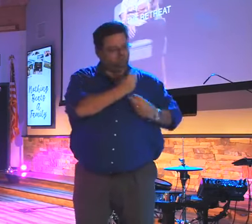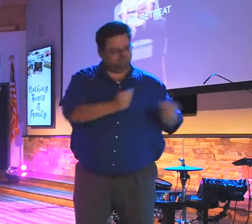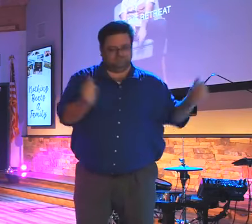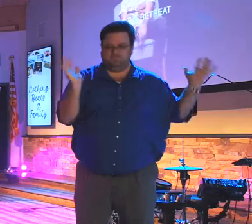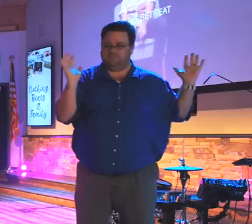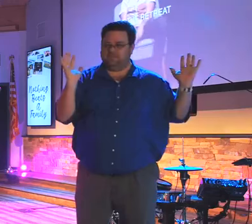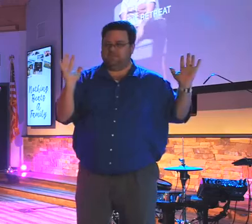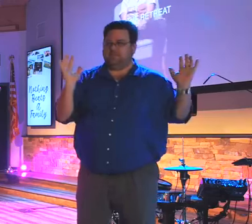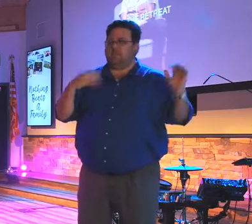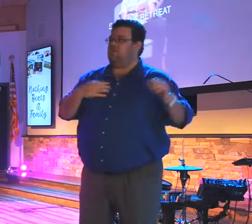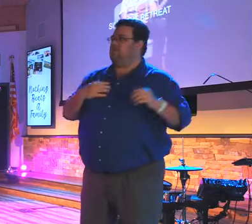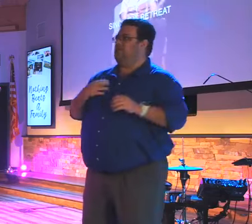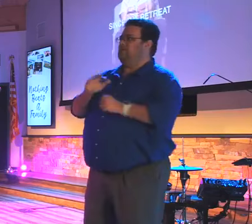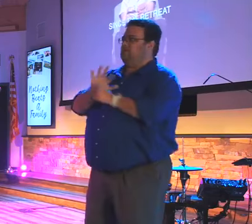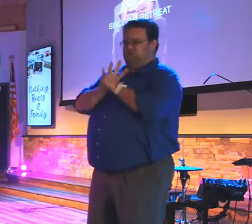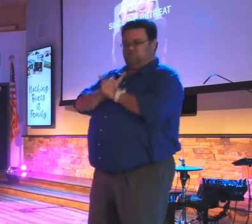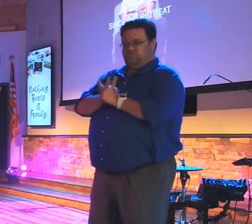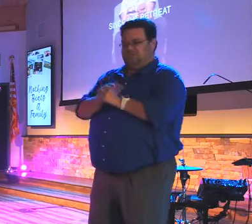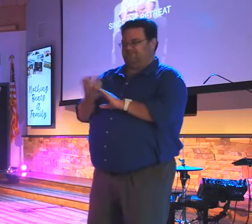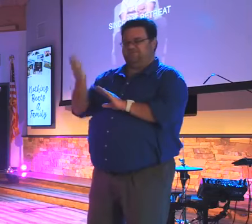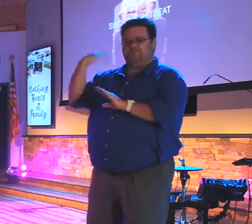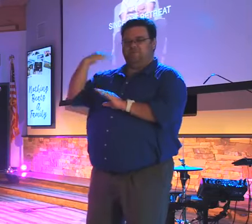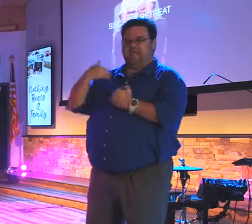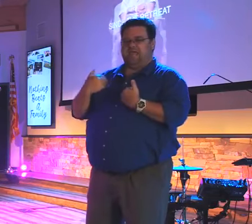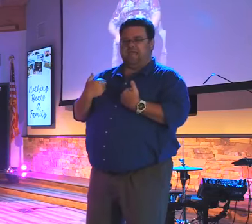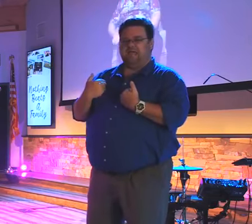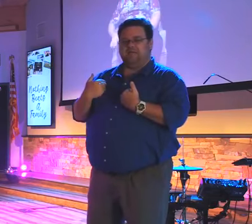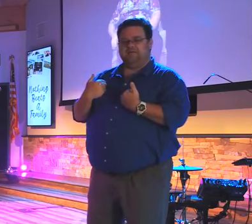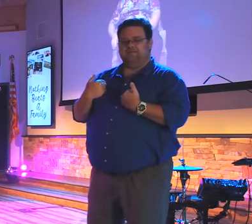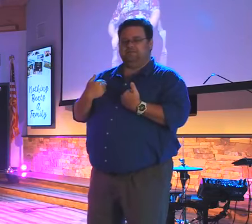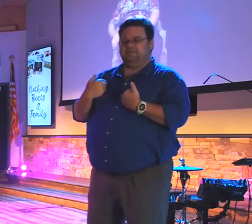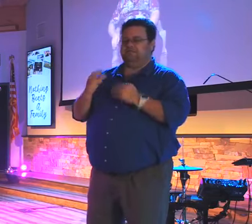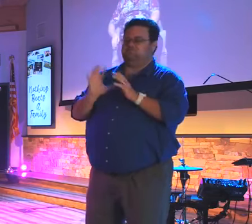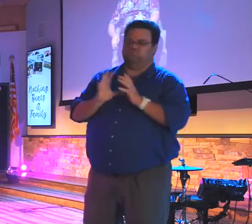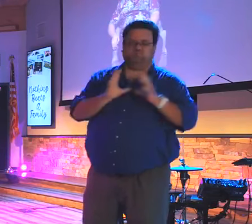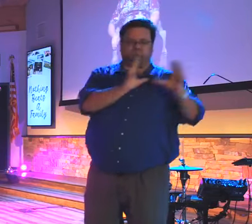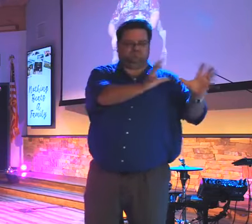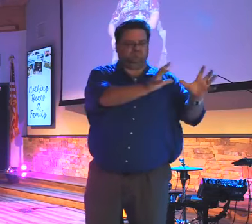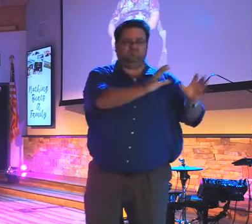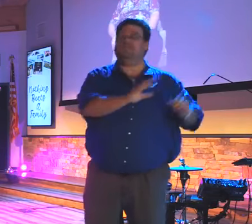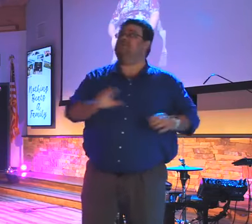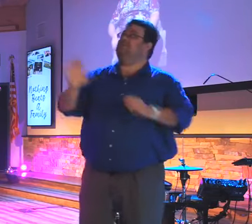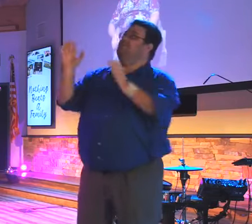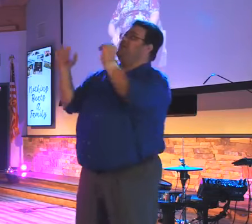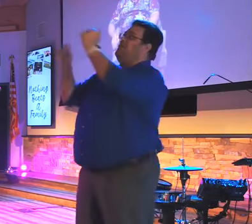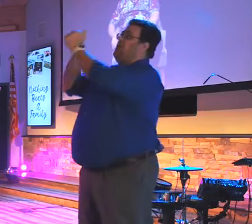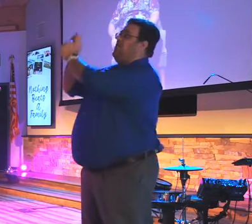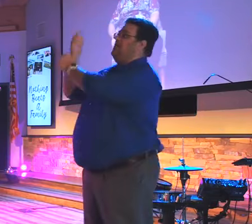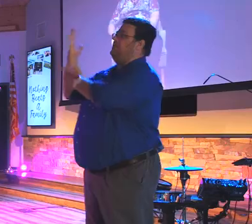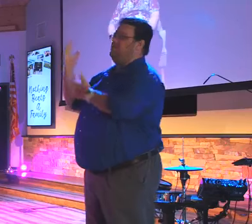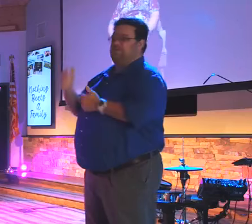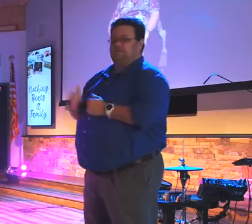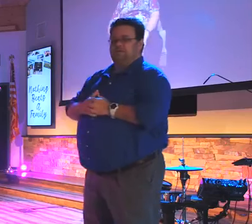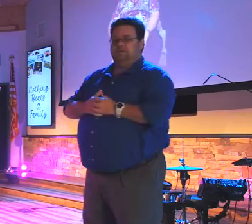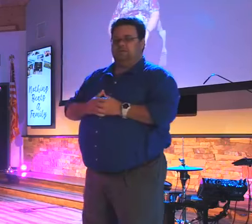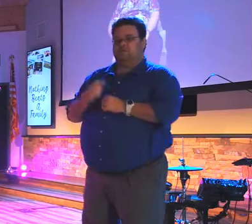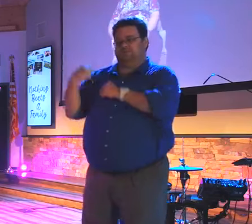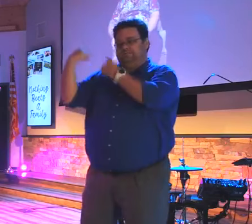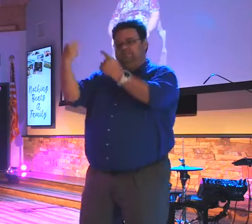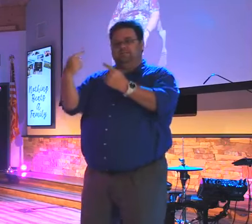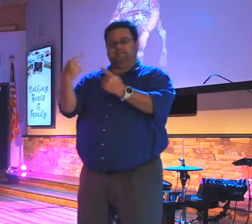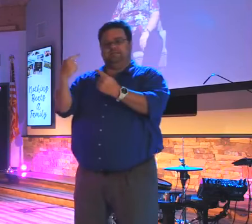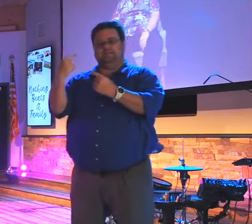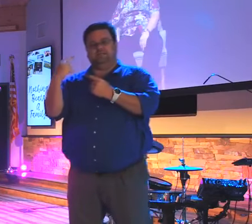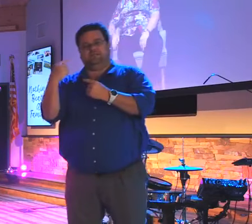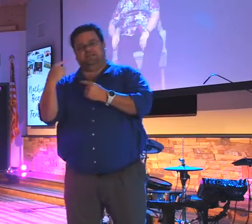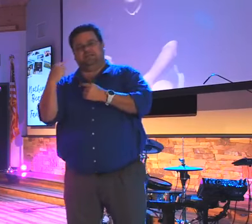lack of stress as compared to what I was experiencing beforehand. Ever since the retreat, now I feel like I've gotten a piece of myself back that I thought